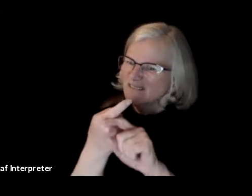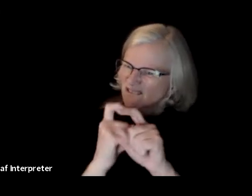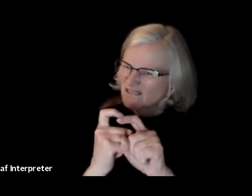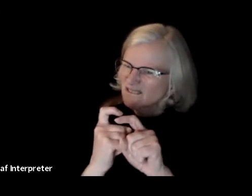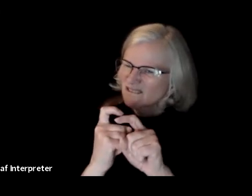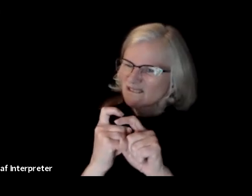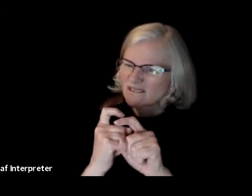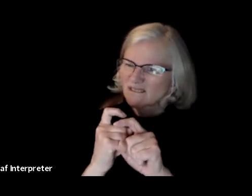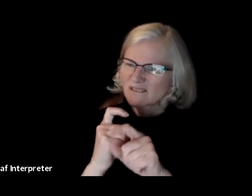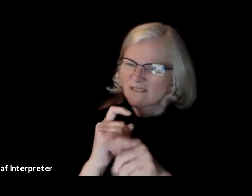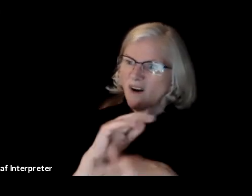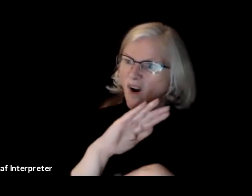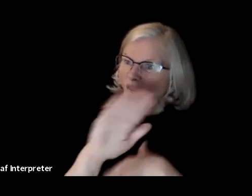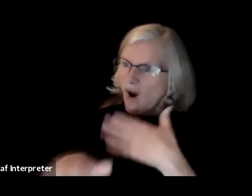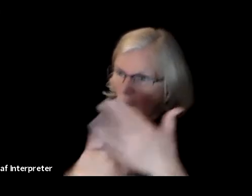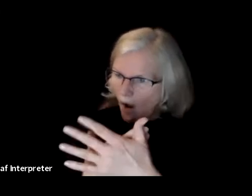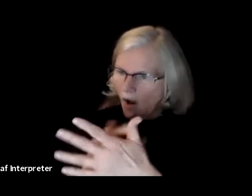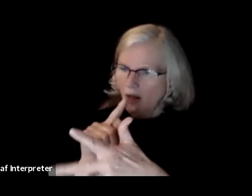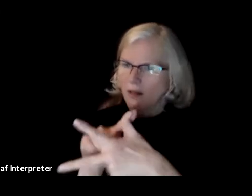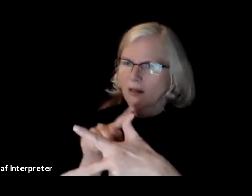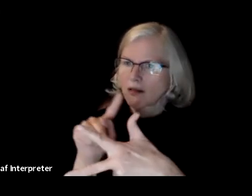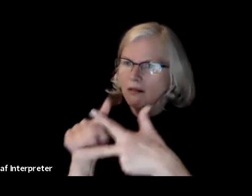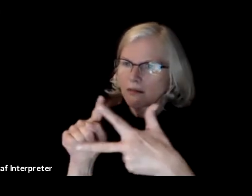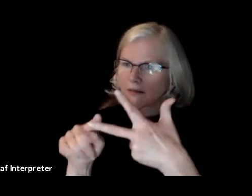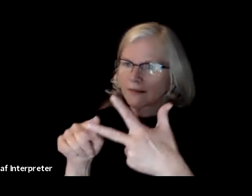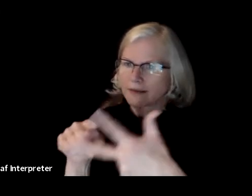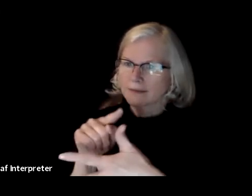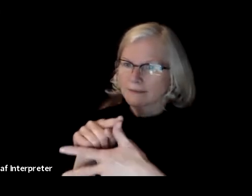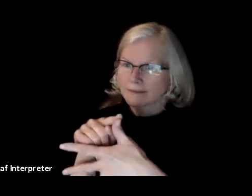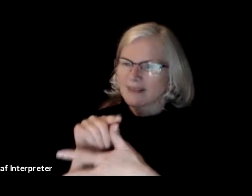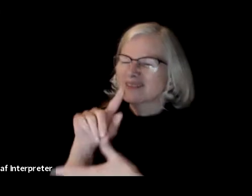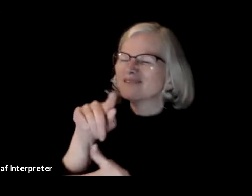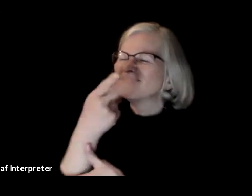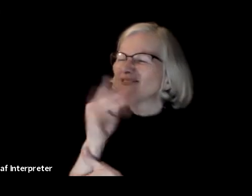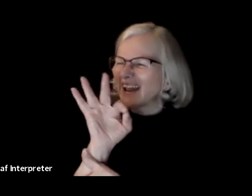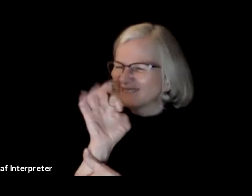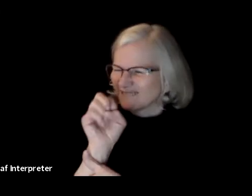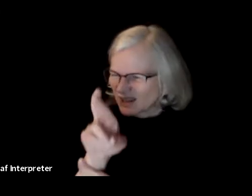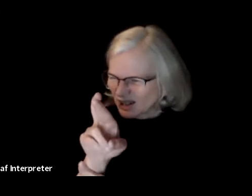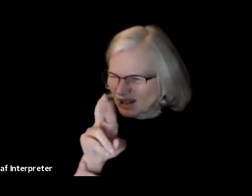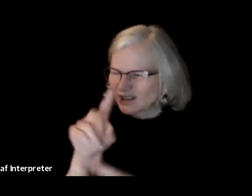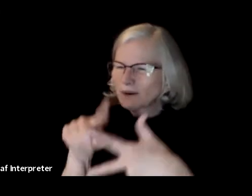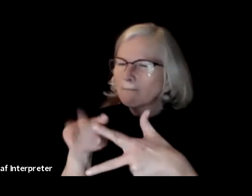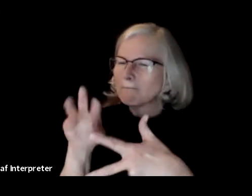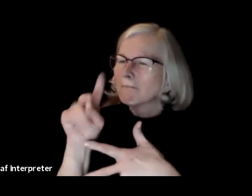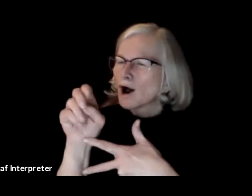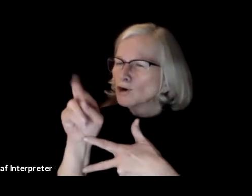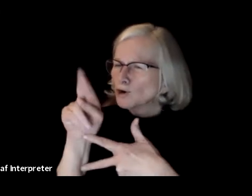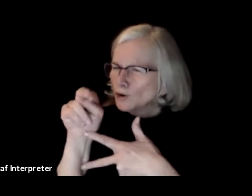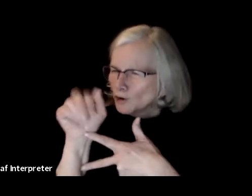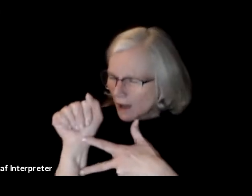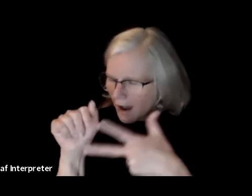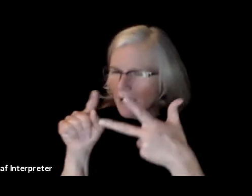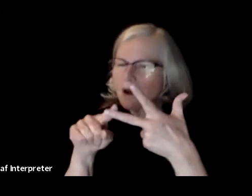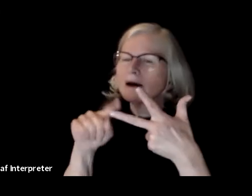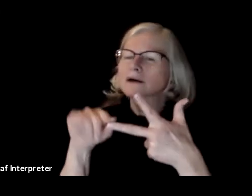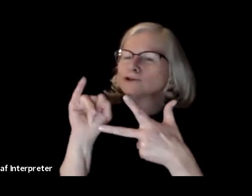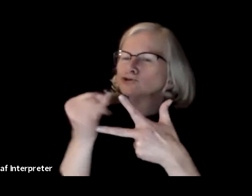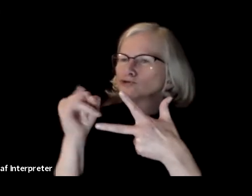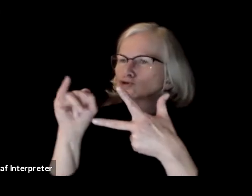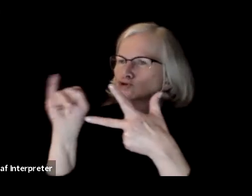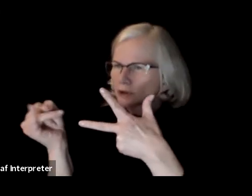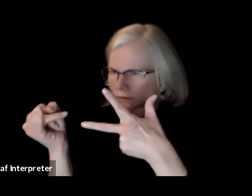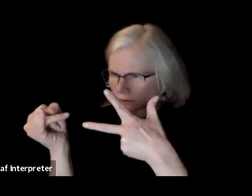Moderna, and Johnson & Johnson that would be available at that time. And when we look at that, what that means